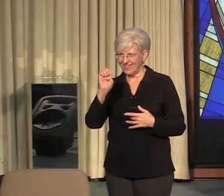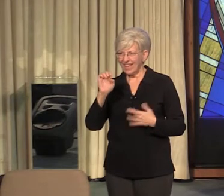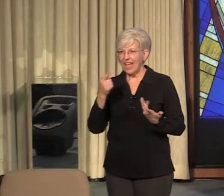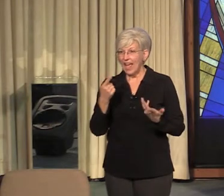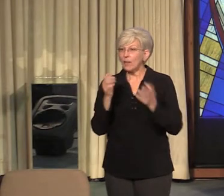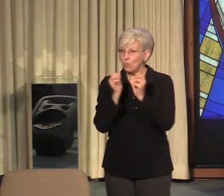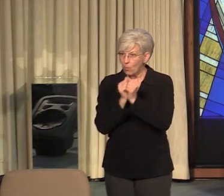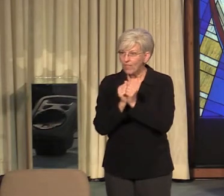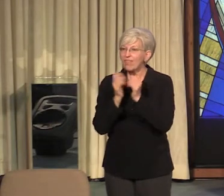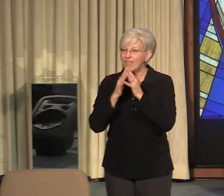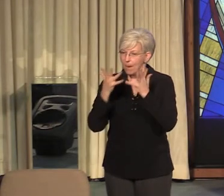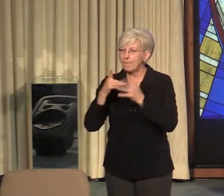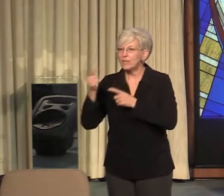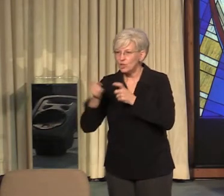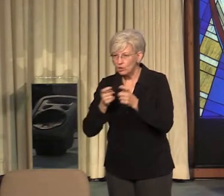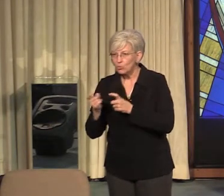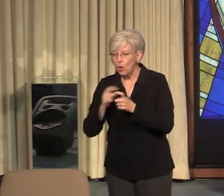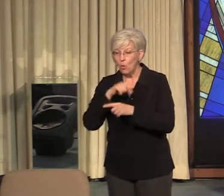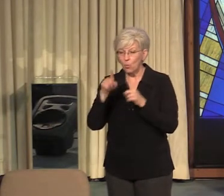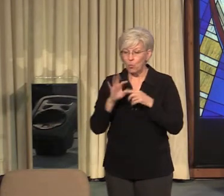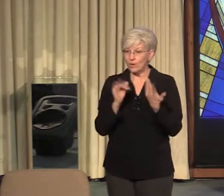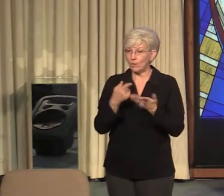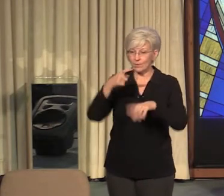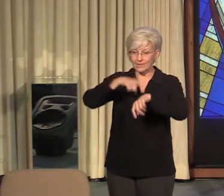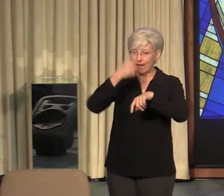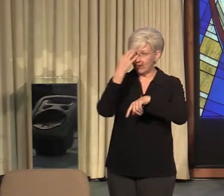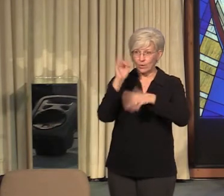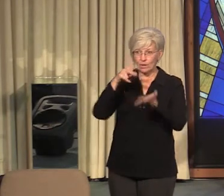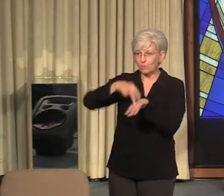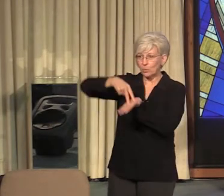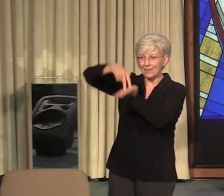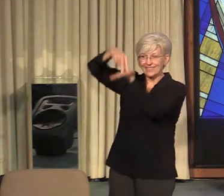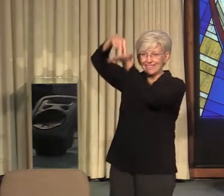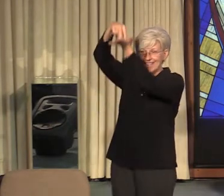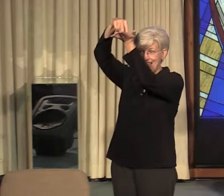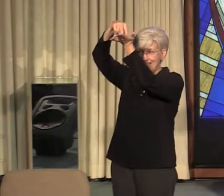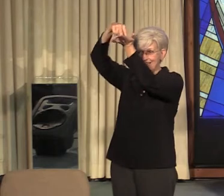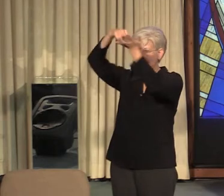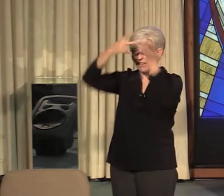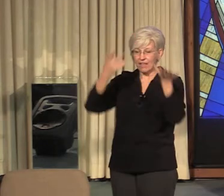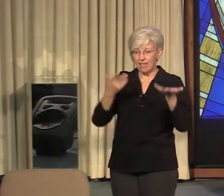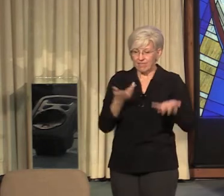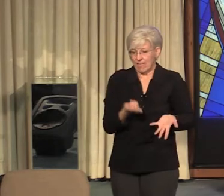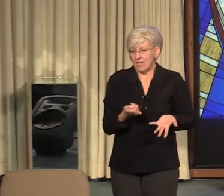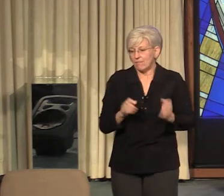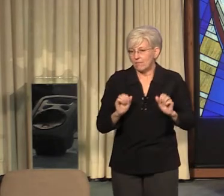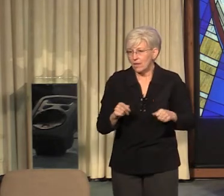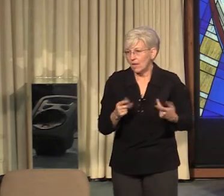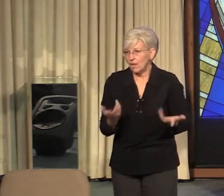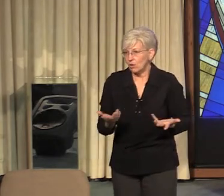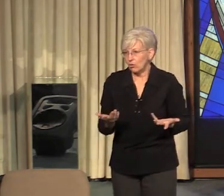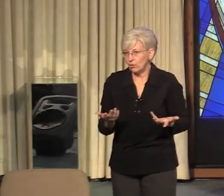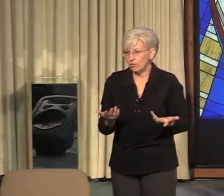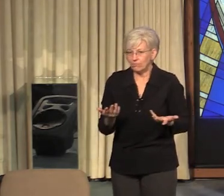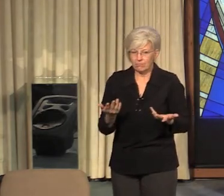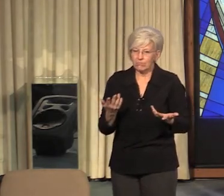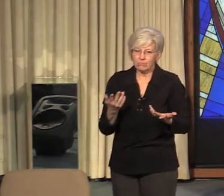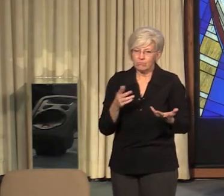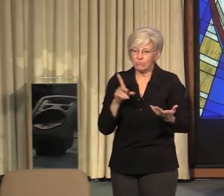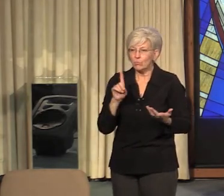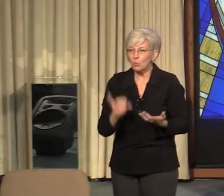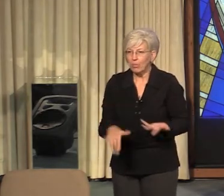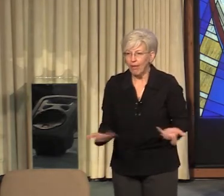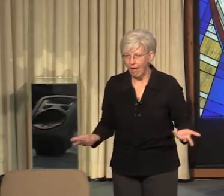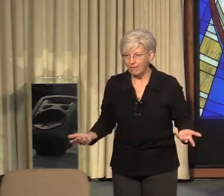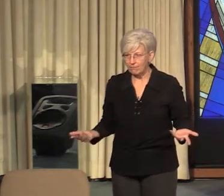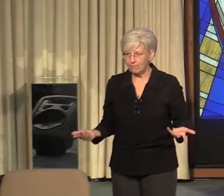control over his body that when it was time for him to ascend, he could essentially discorporate his body into the energy